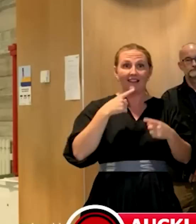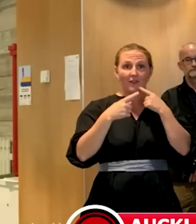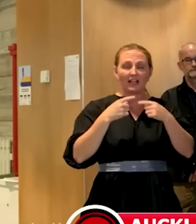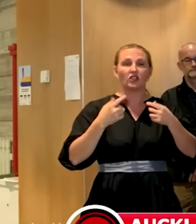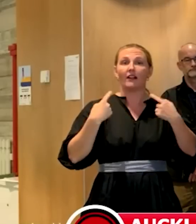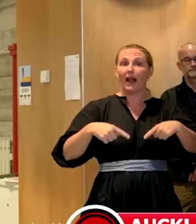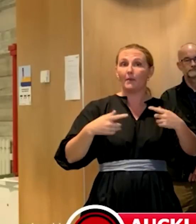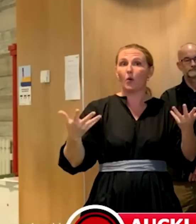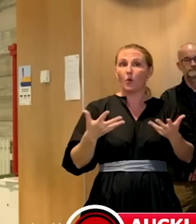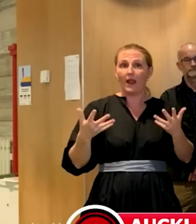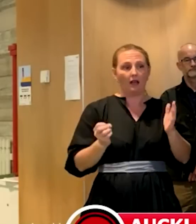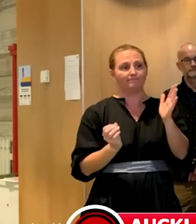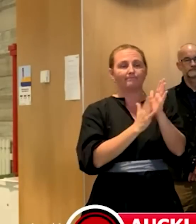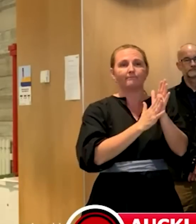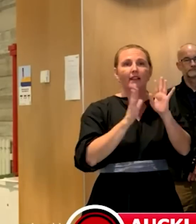channels and our